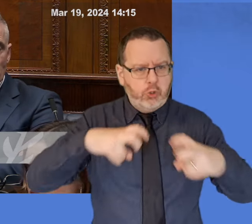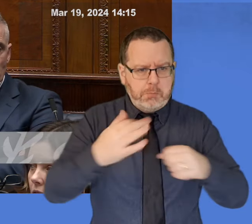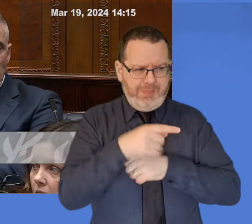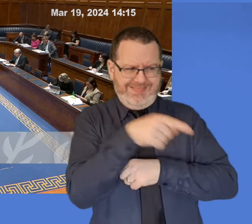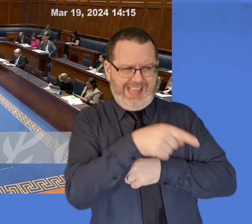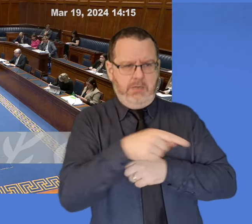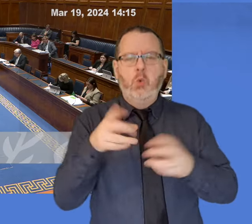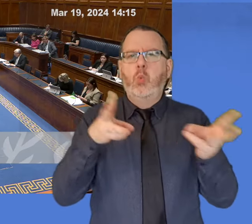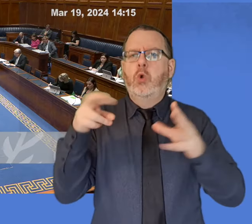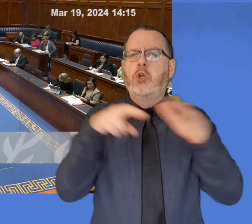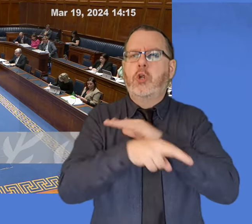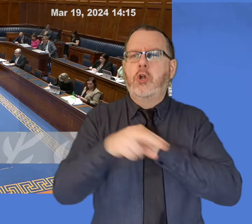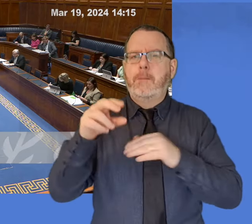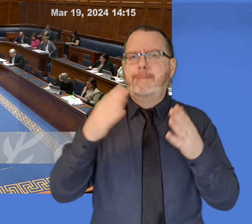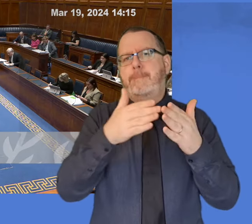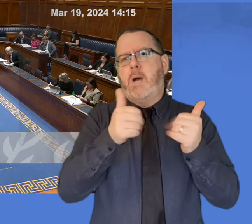Question 6 has been withdrawn. Patsy McLoone.